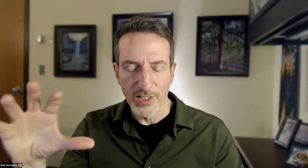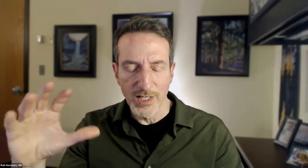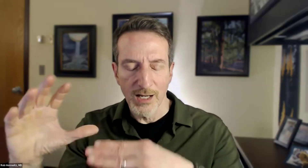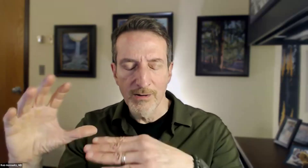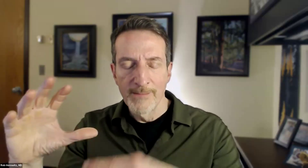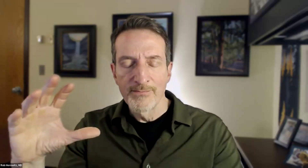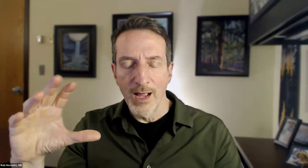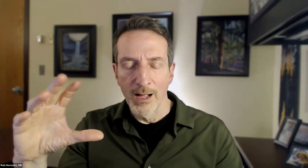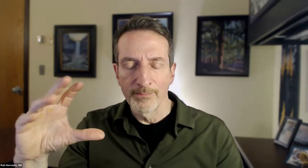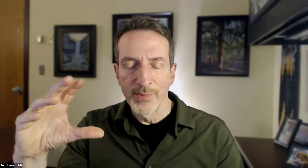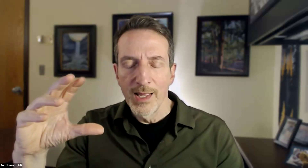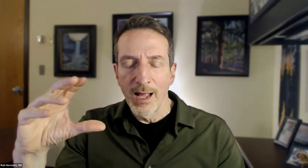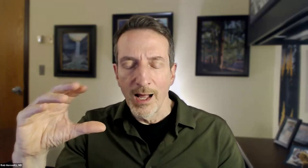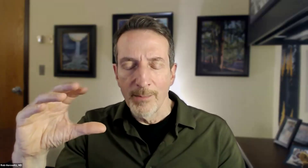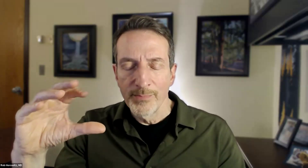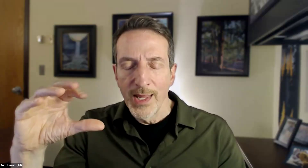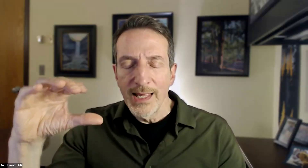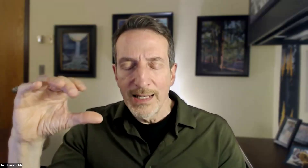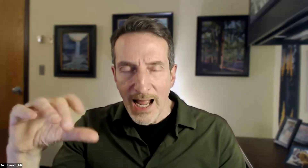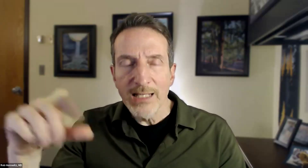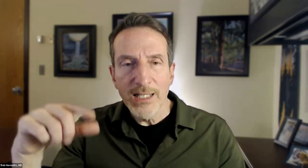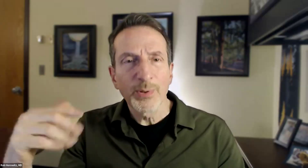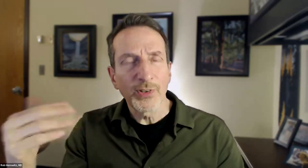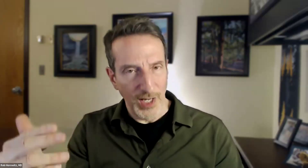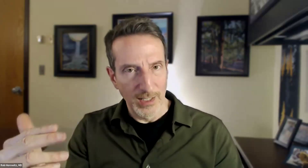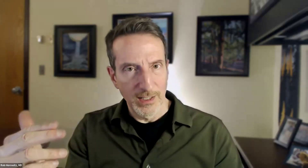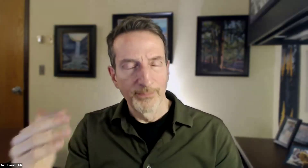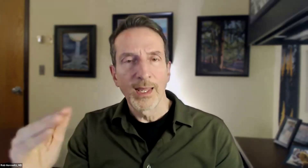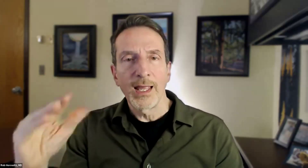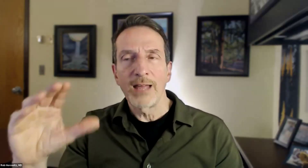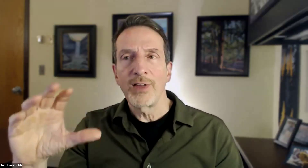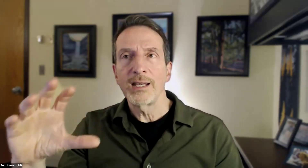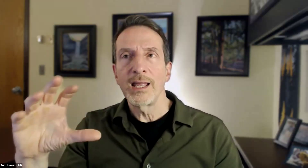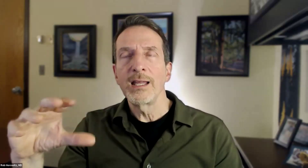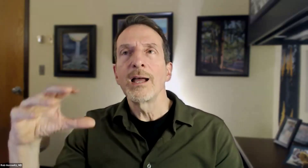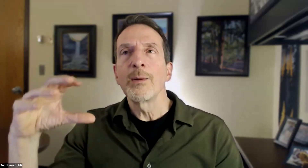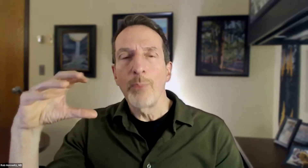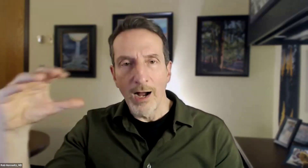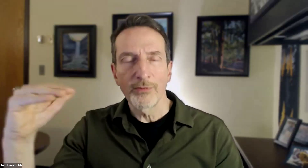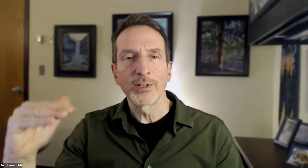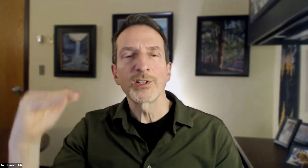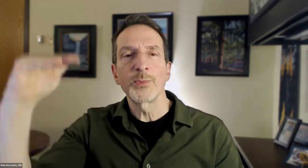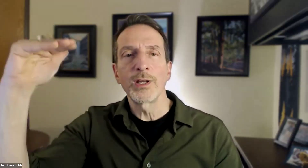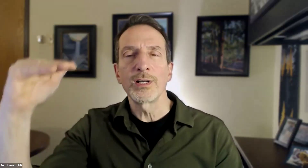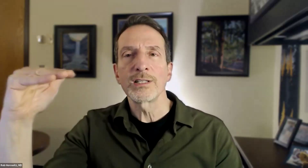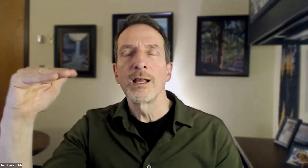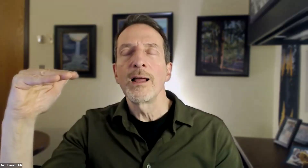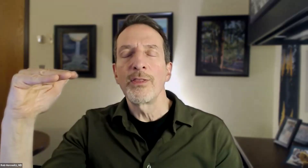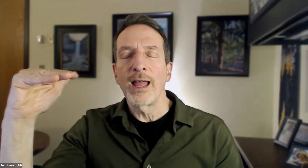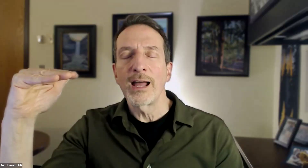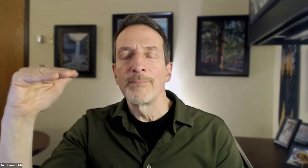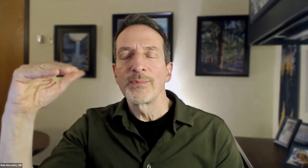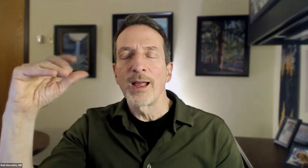think, sessions now, um, um, 90% have had a powerful